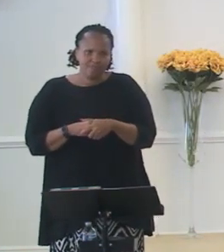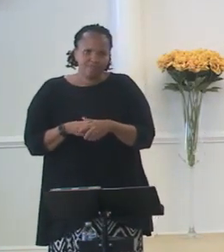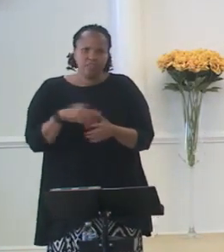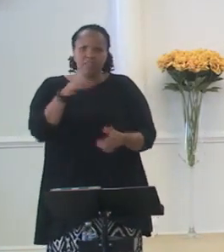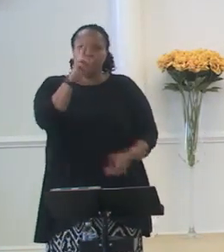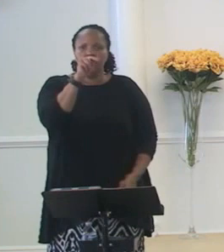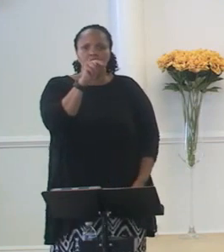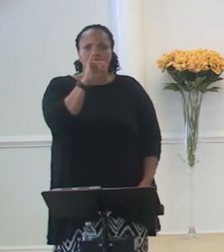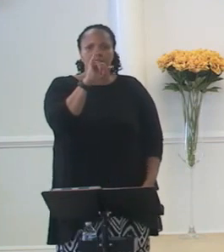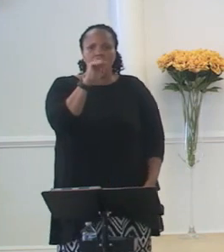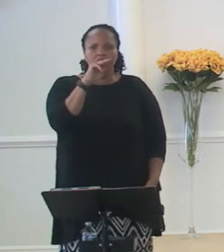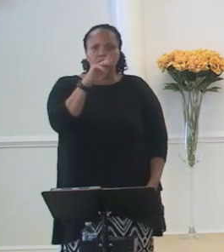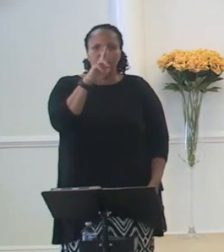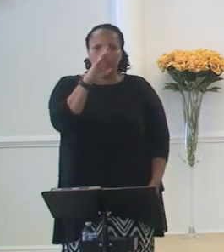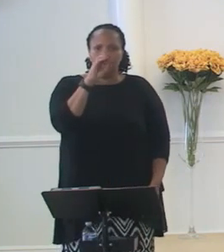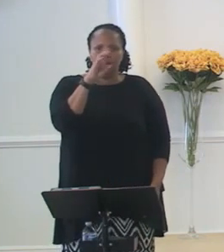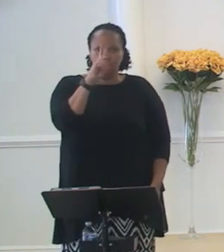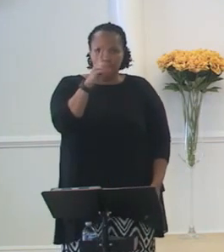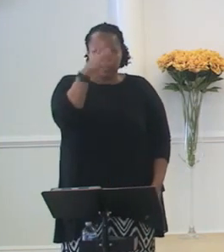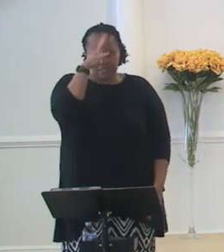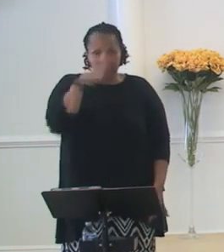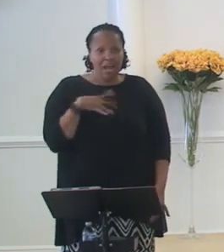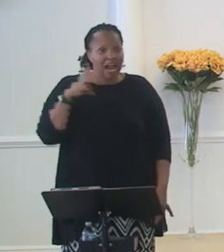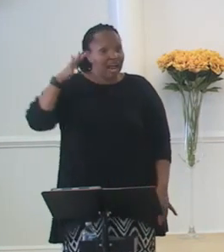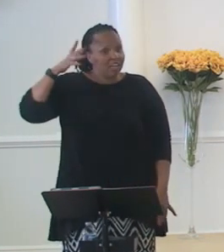Nimrod build up.